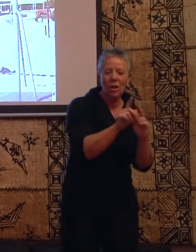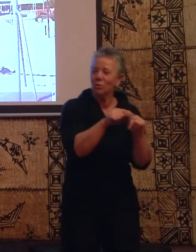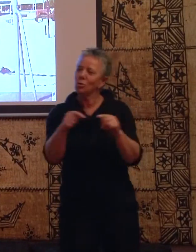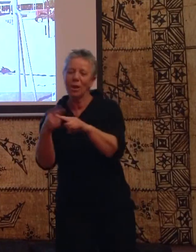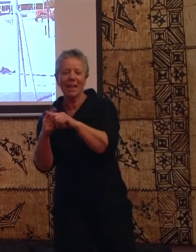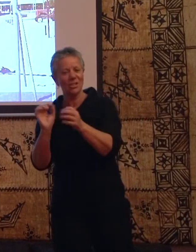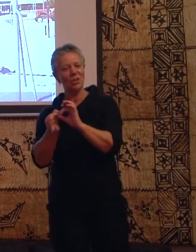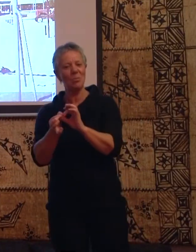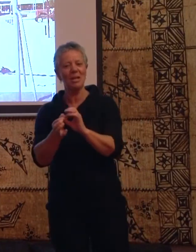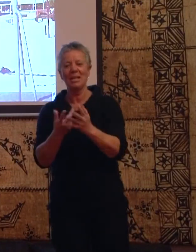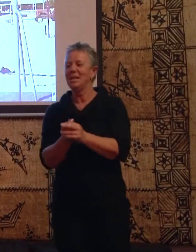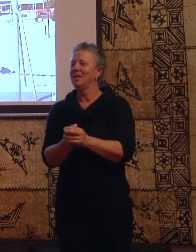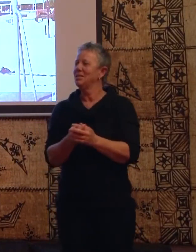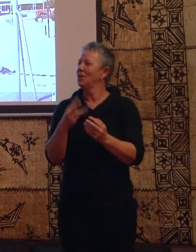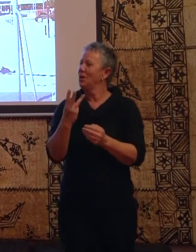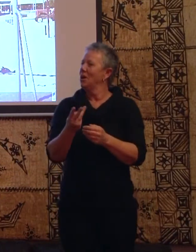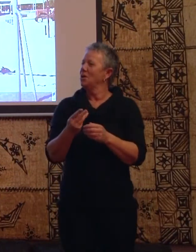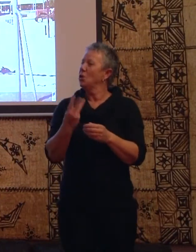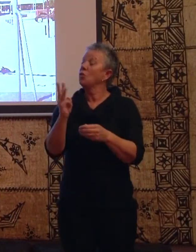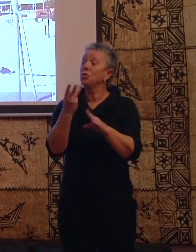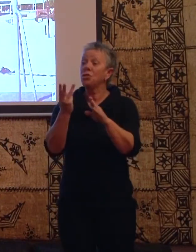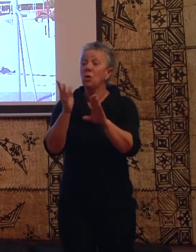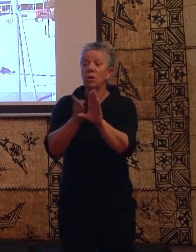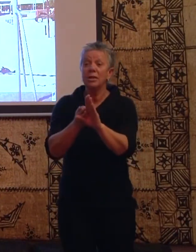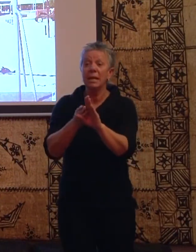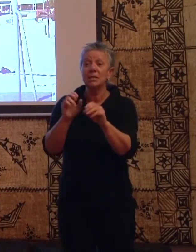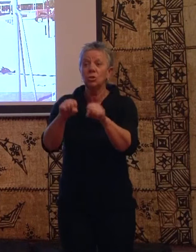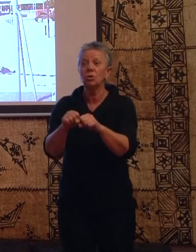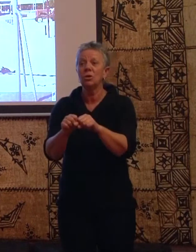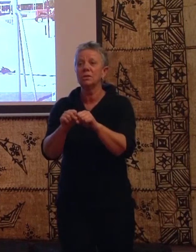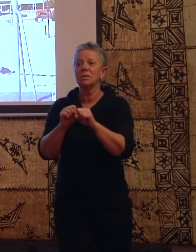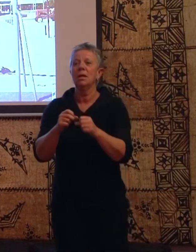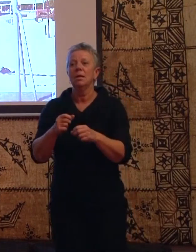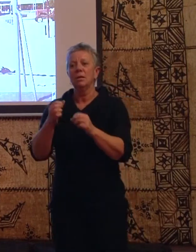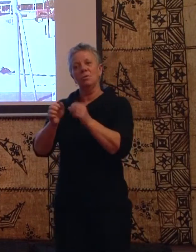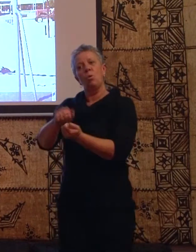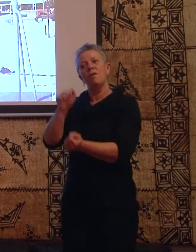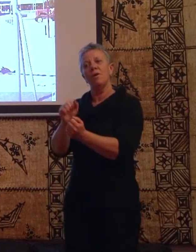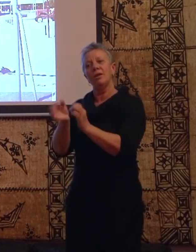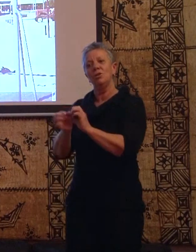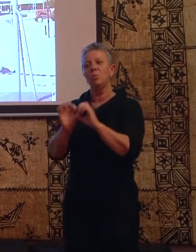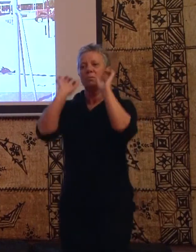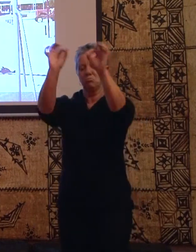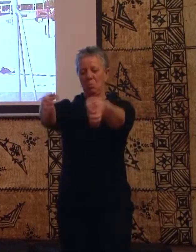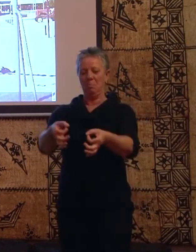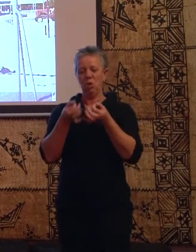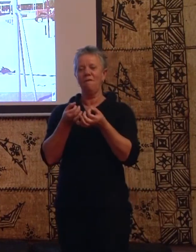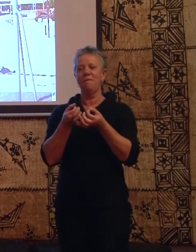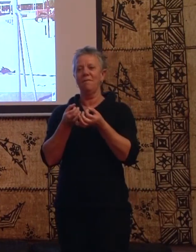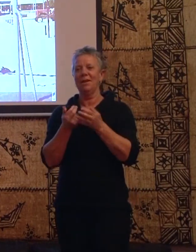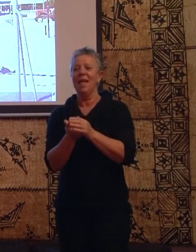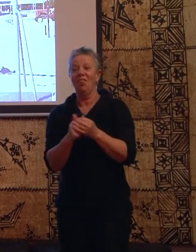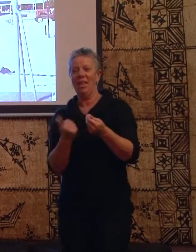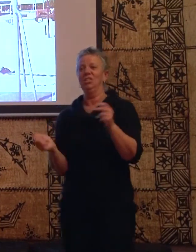of their third year, students are welcomed by practicing qualified interpreters to observe and eventually take the hot seat as part of the